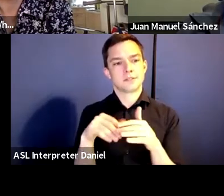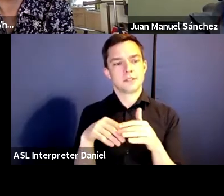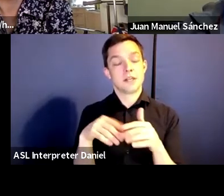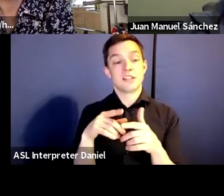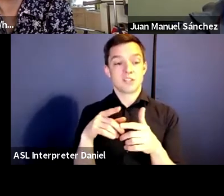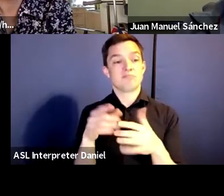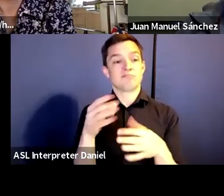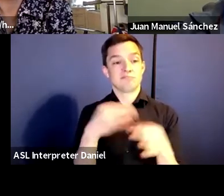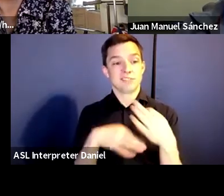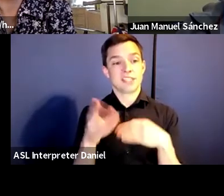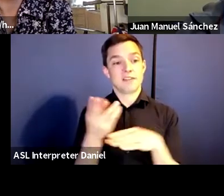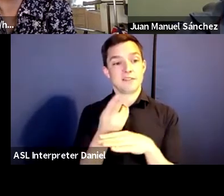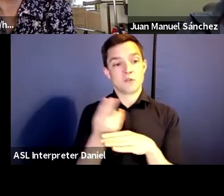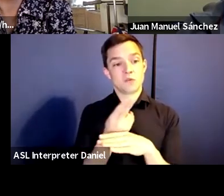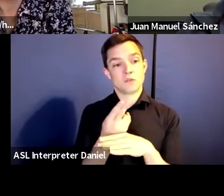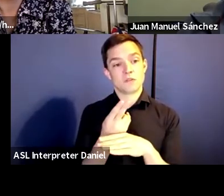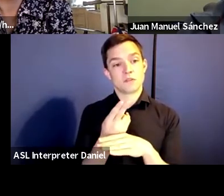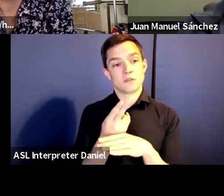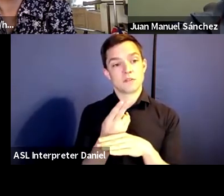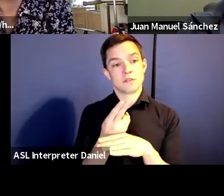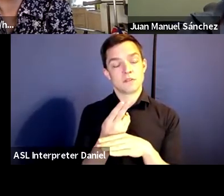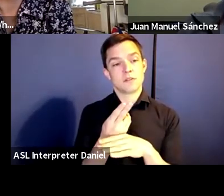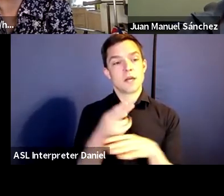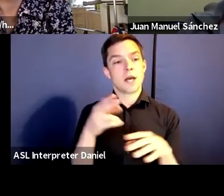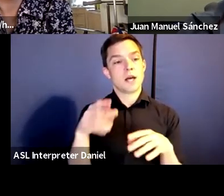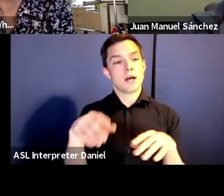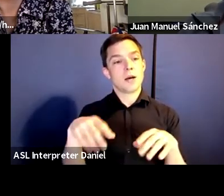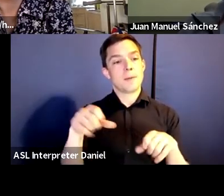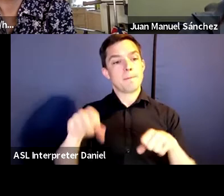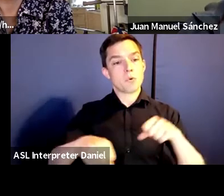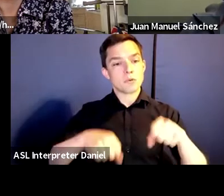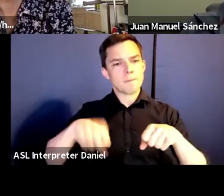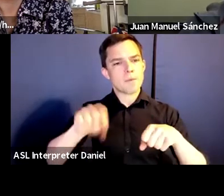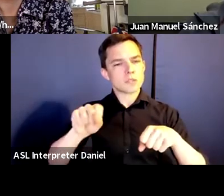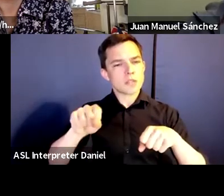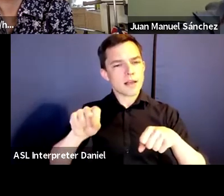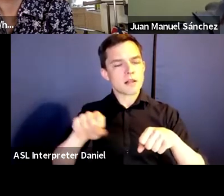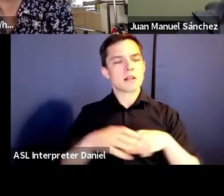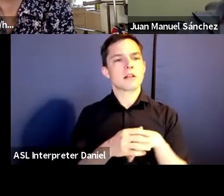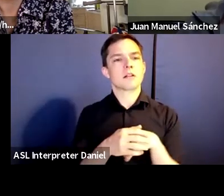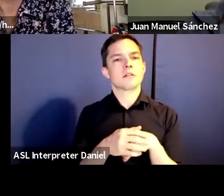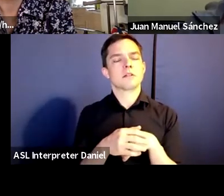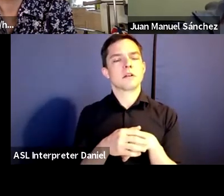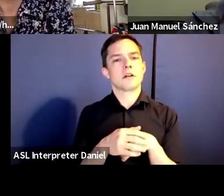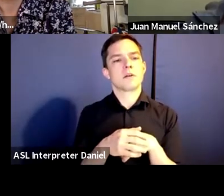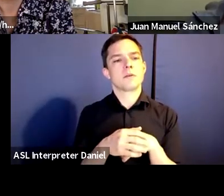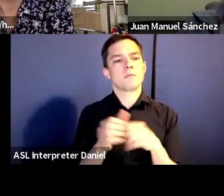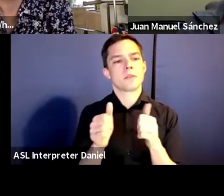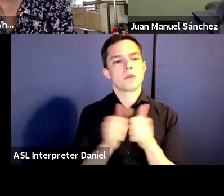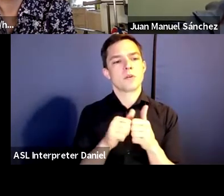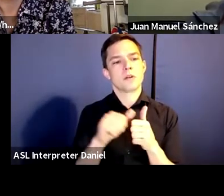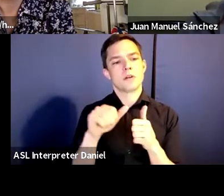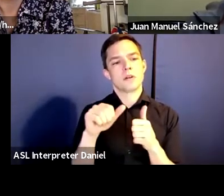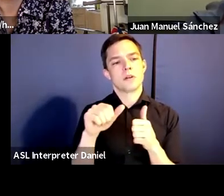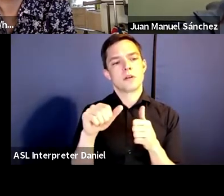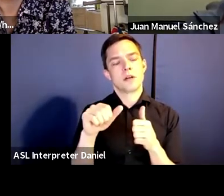use, for instance, they have to use motorcycles with the very bad roads, something